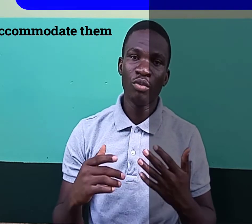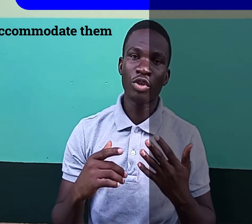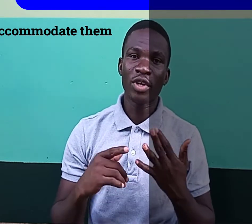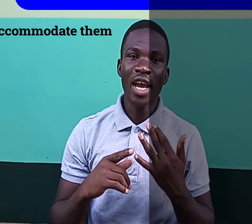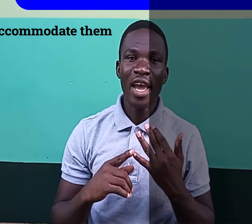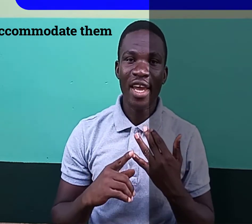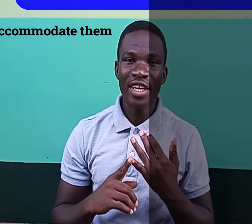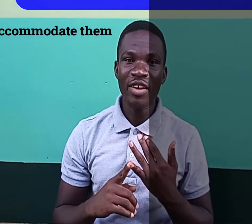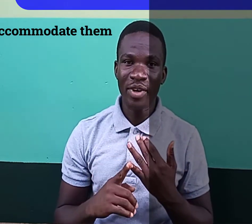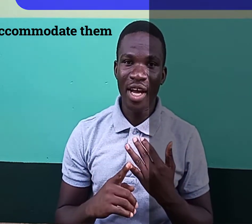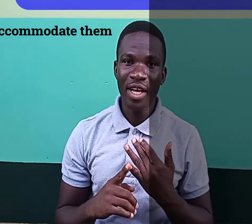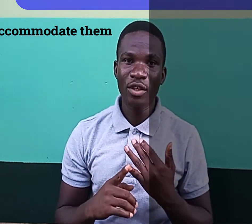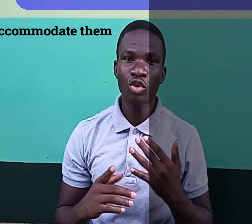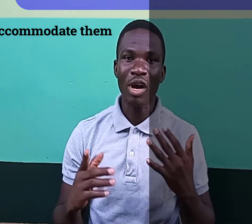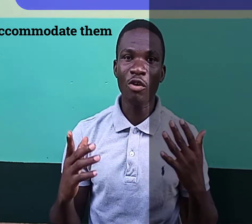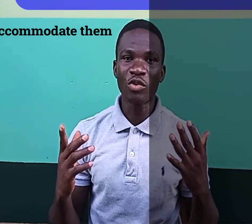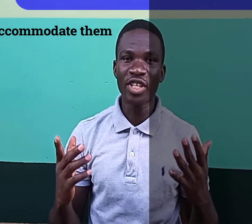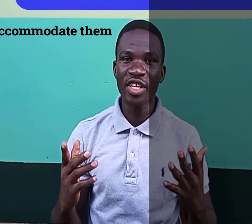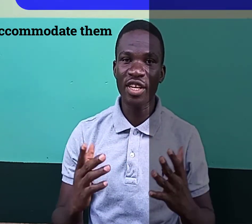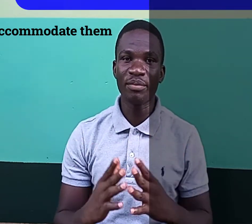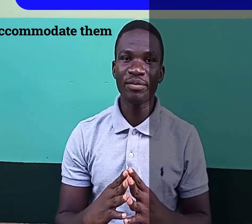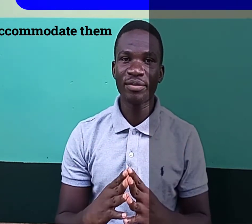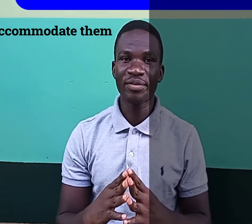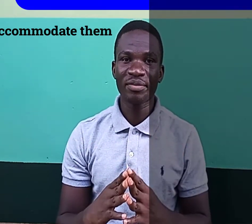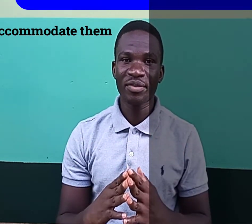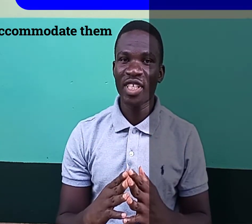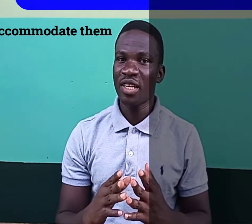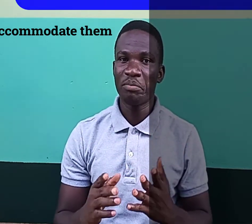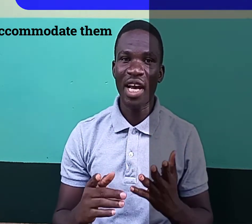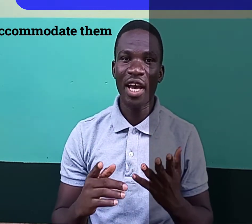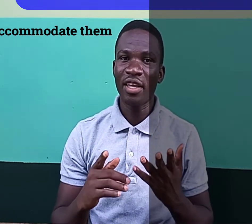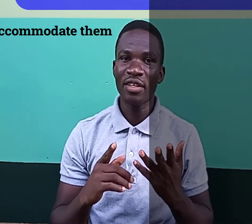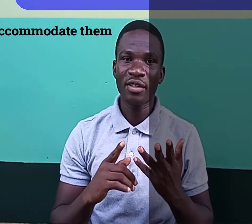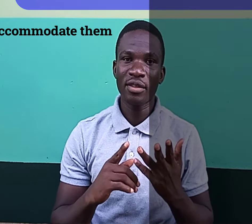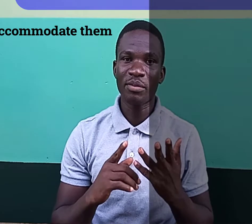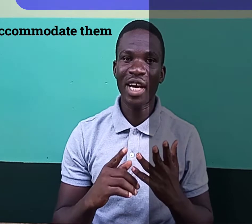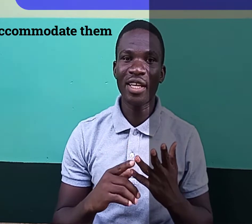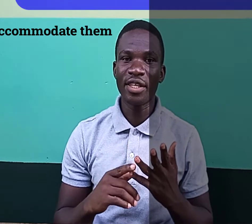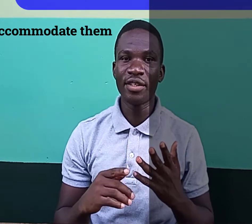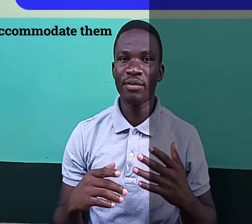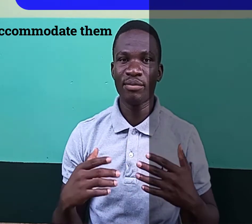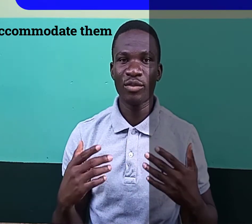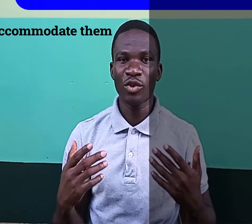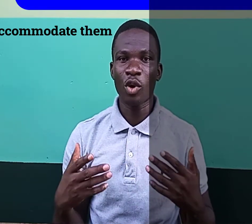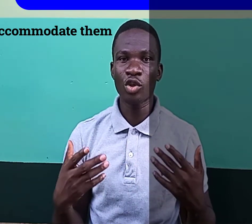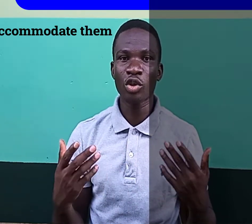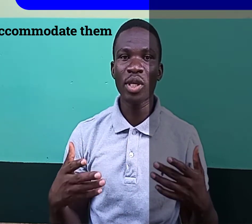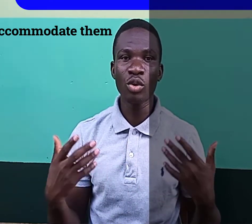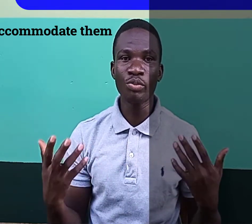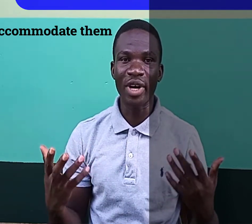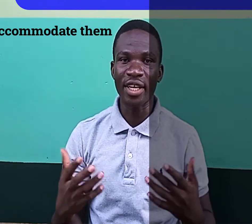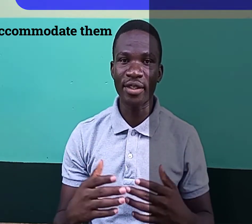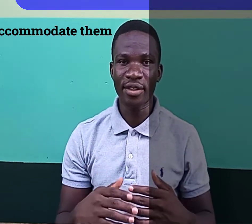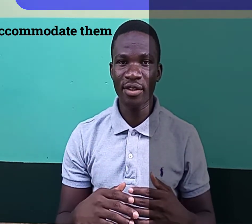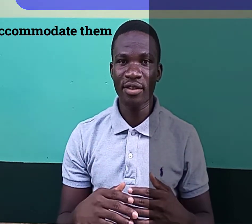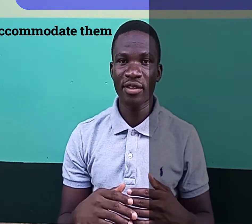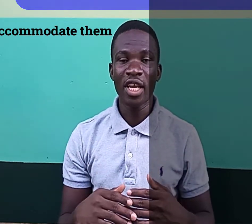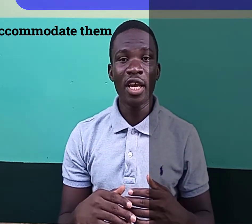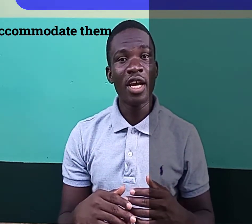should endeavor to accommodate them by smiling or showing good manners.